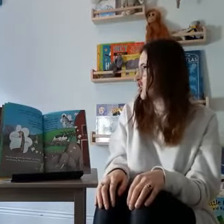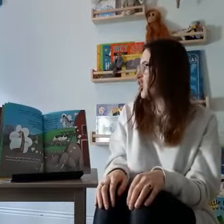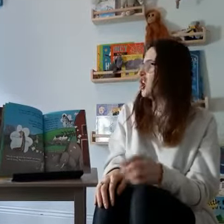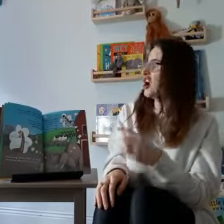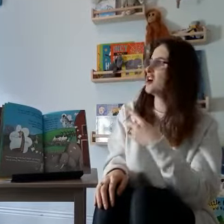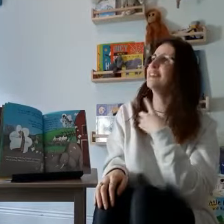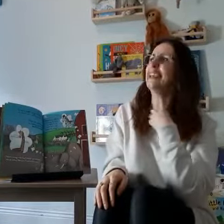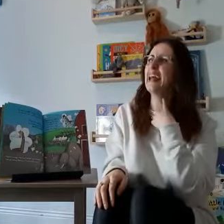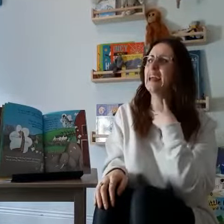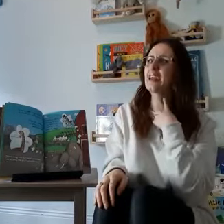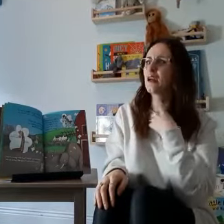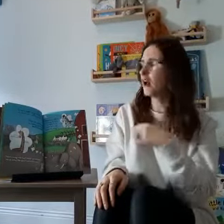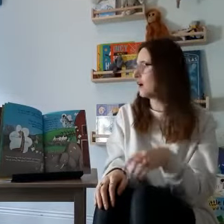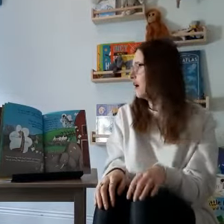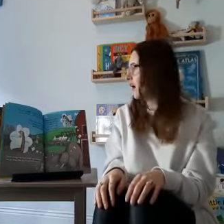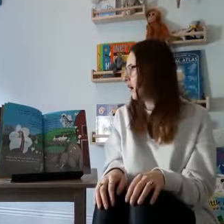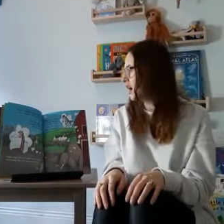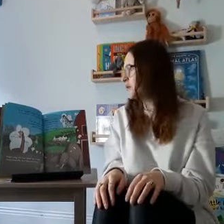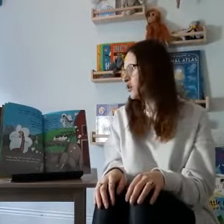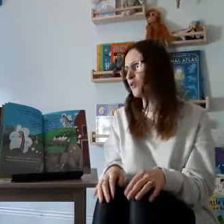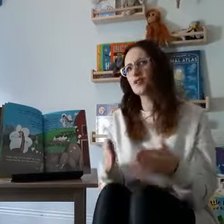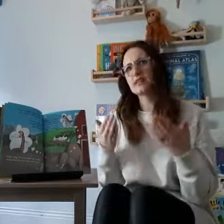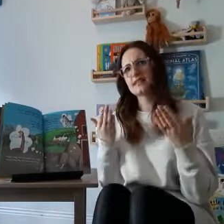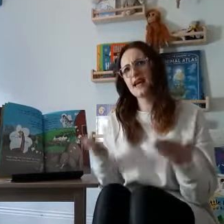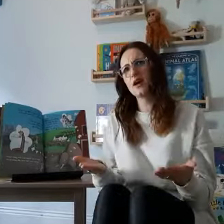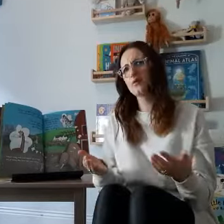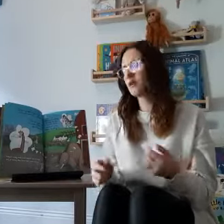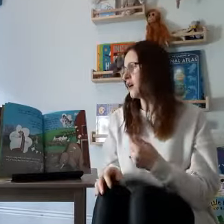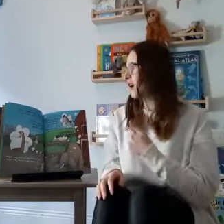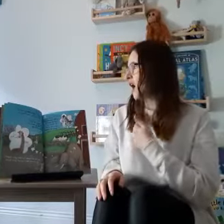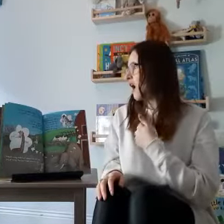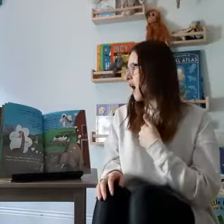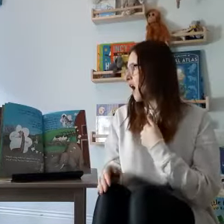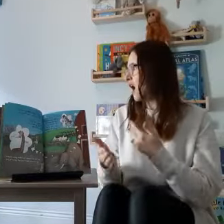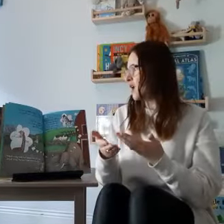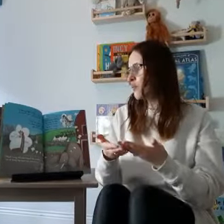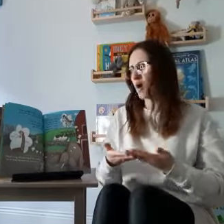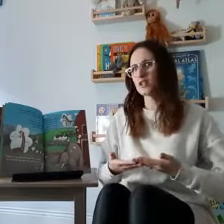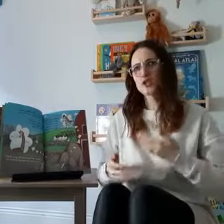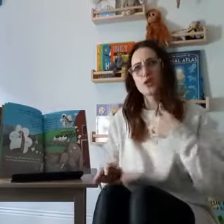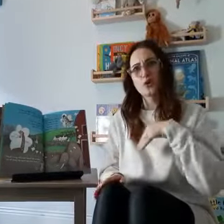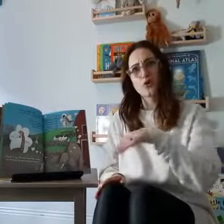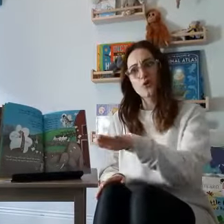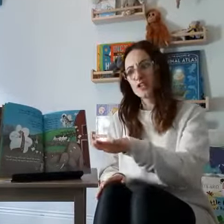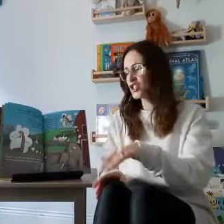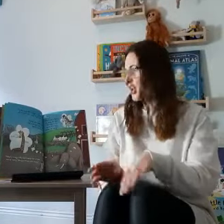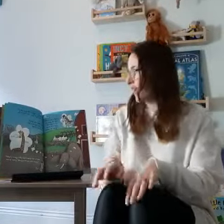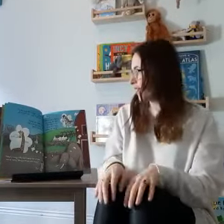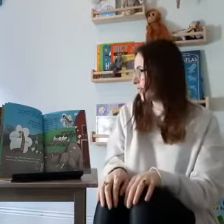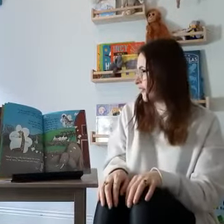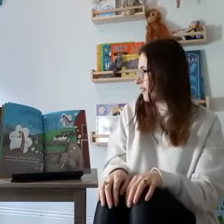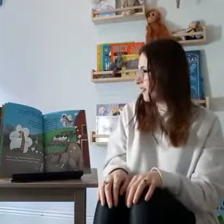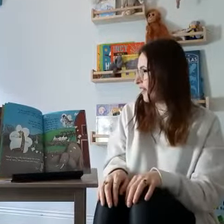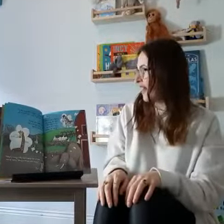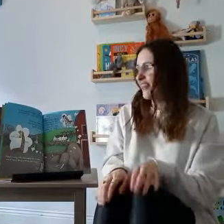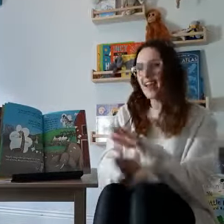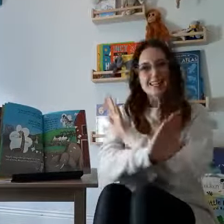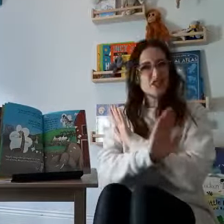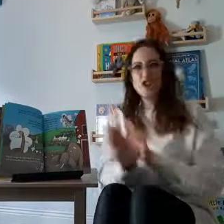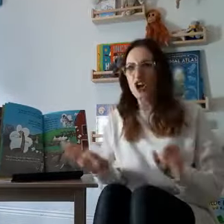got a long neck. I'm curious now. I want to go and check. That's not